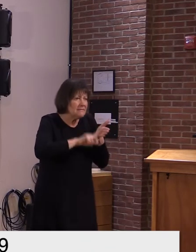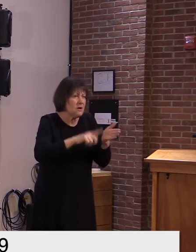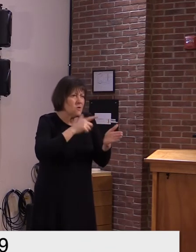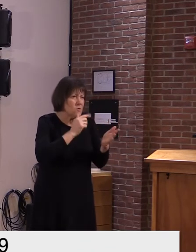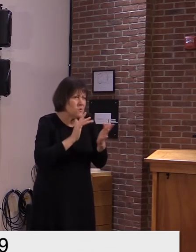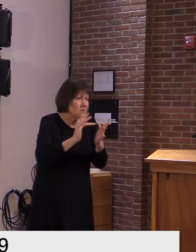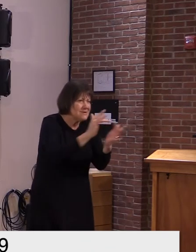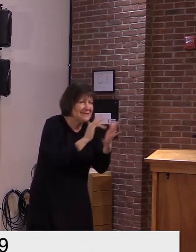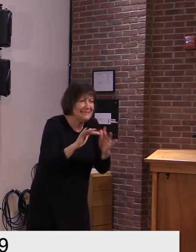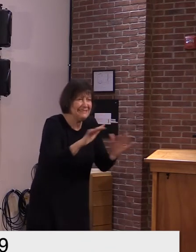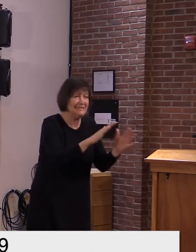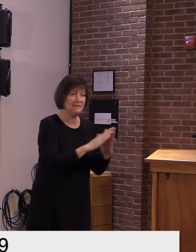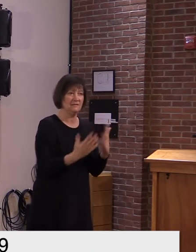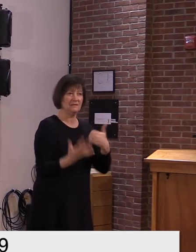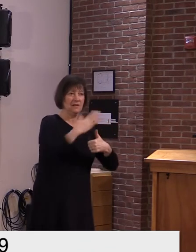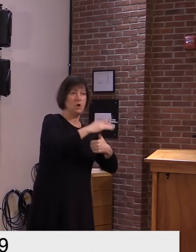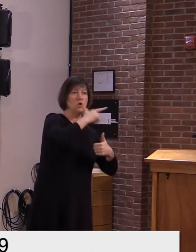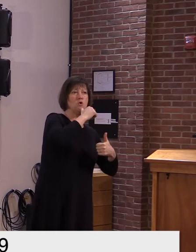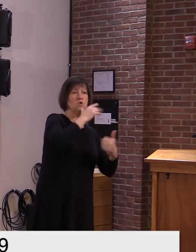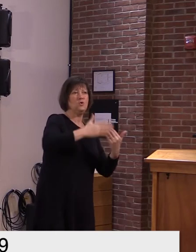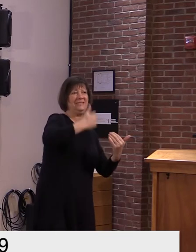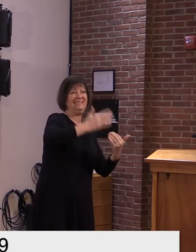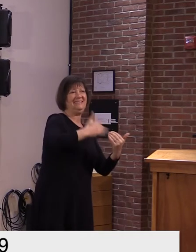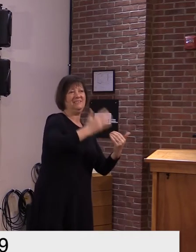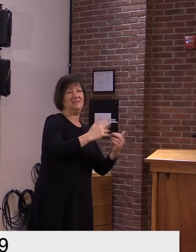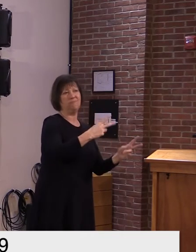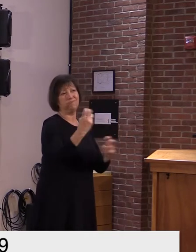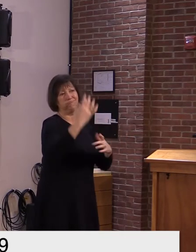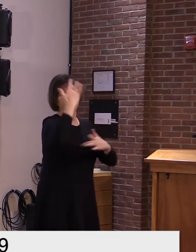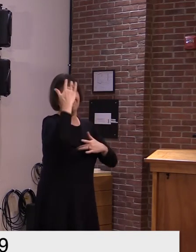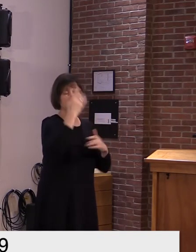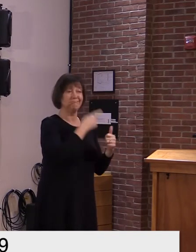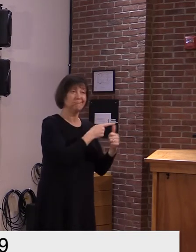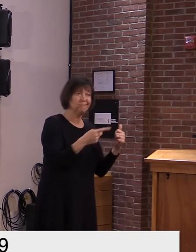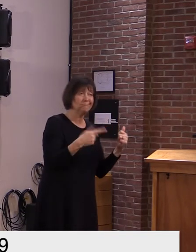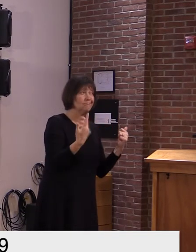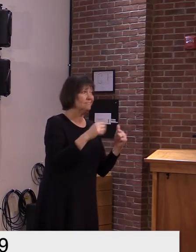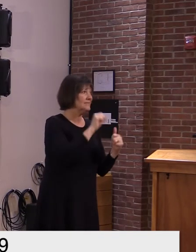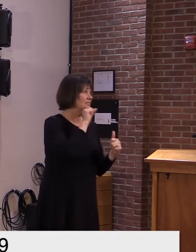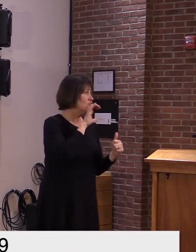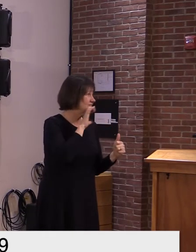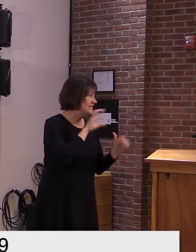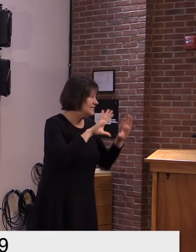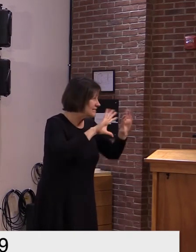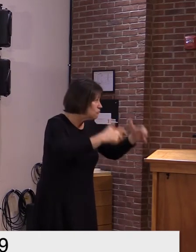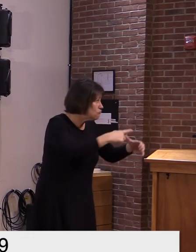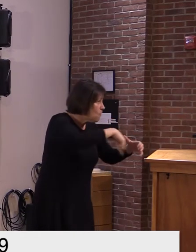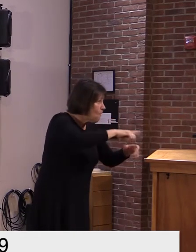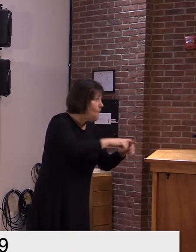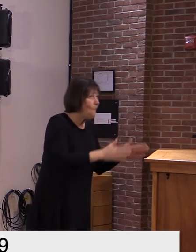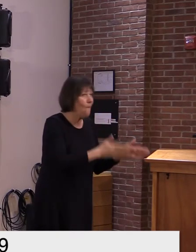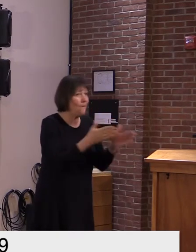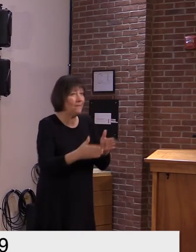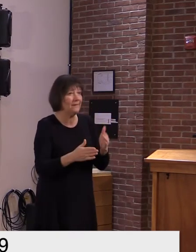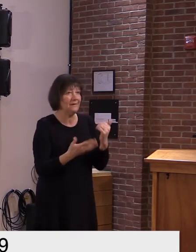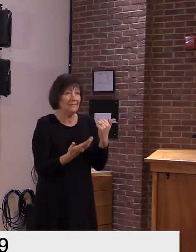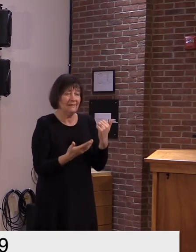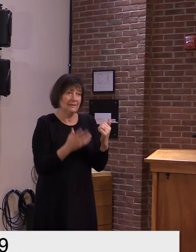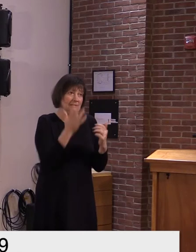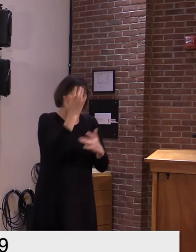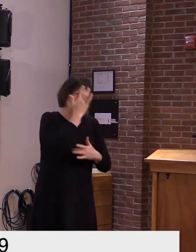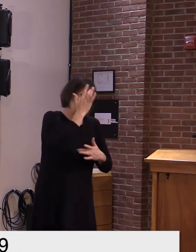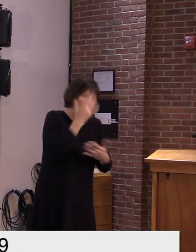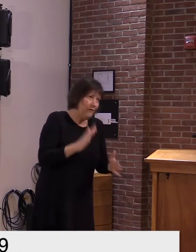anything, we focus on the most vulnerable, those in long-term care facilities, those in assisted living, and so forth.